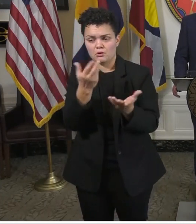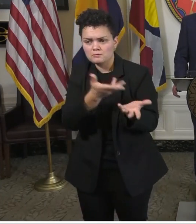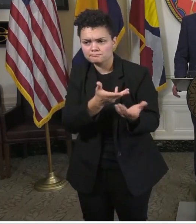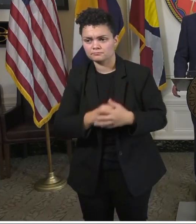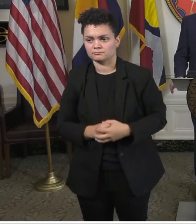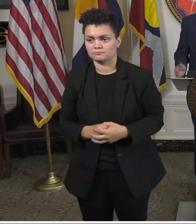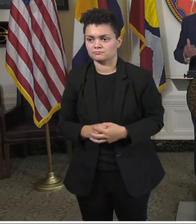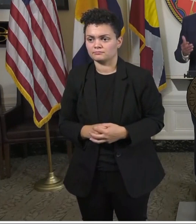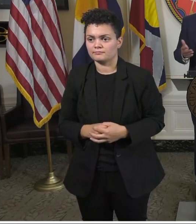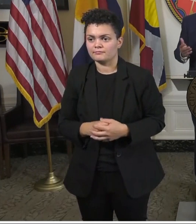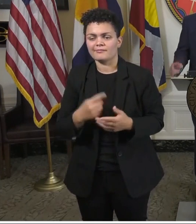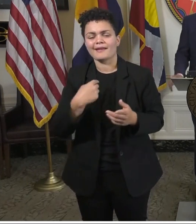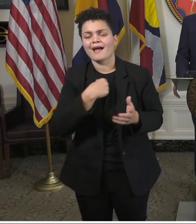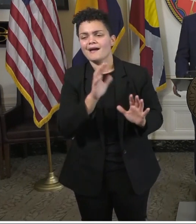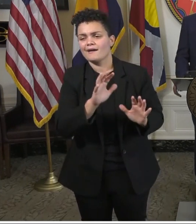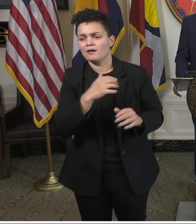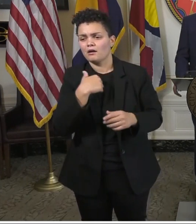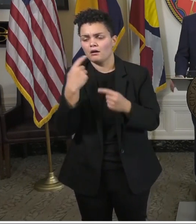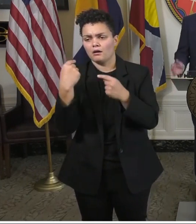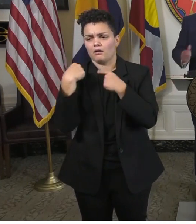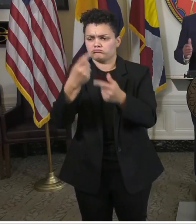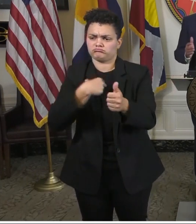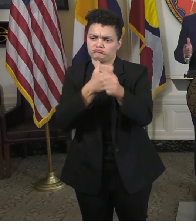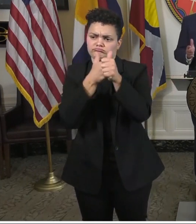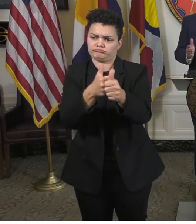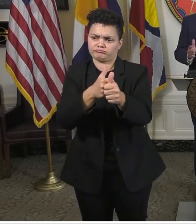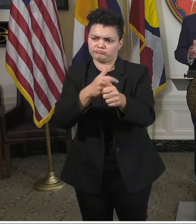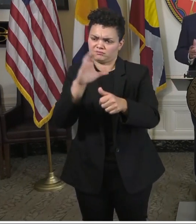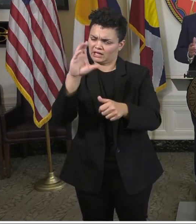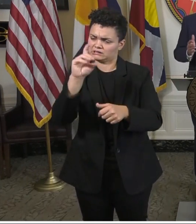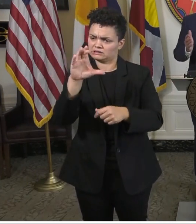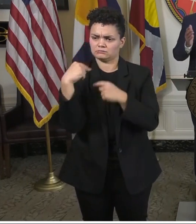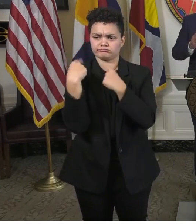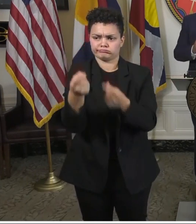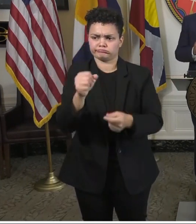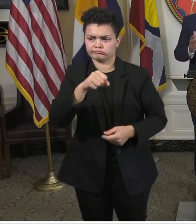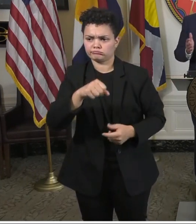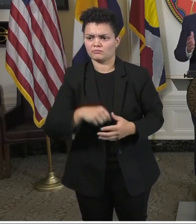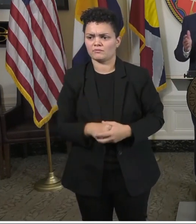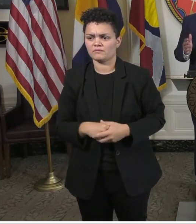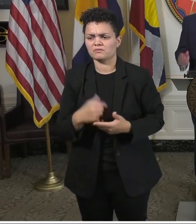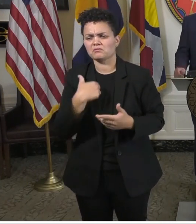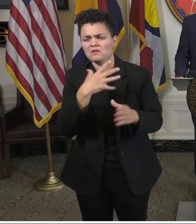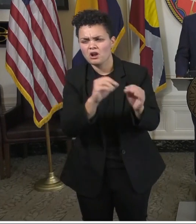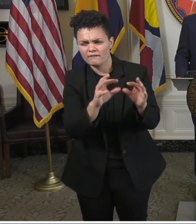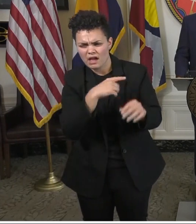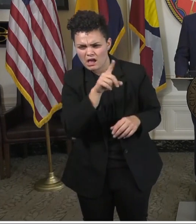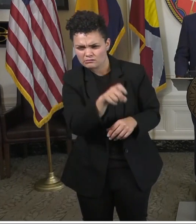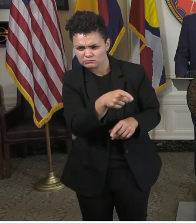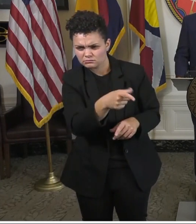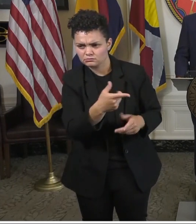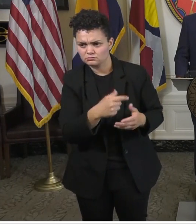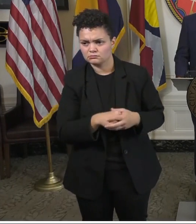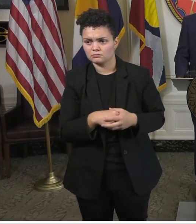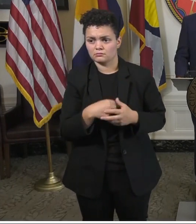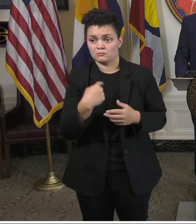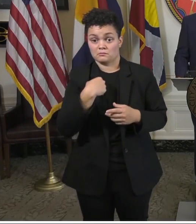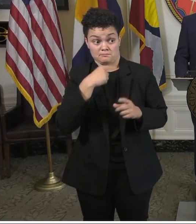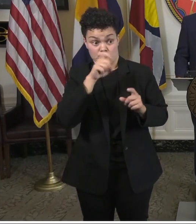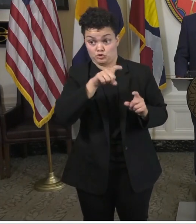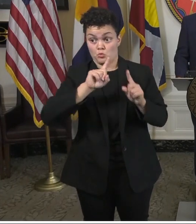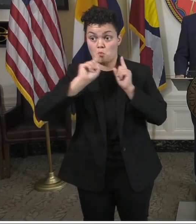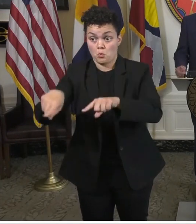guidance. Again, I mean, I believe your question was what I suggested, everybody from Colorado that went to that event get a test. You know, I think that's